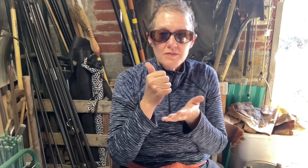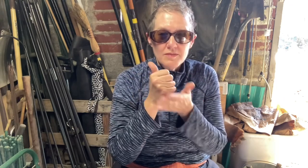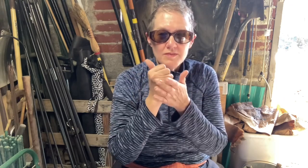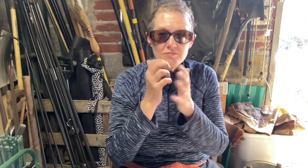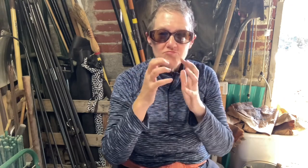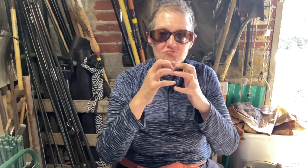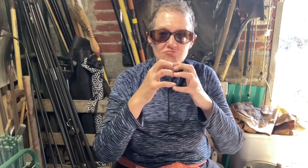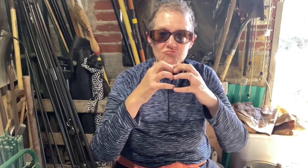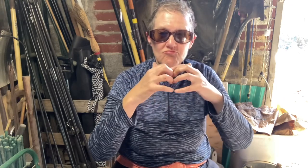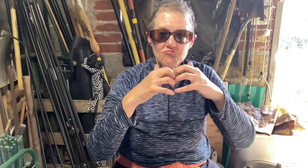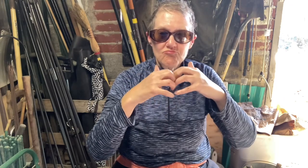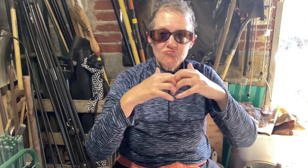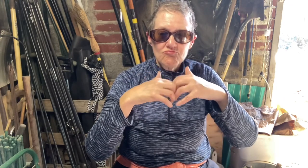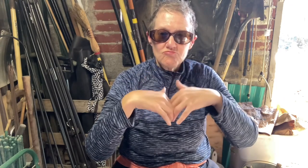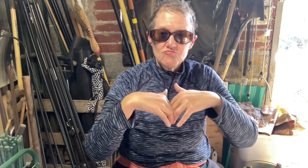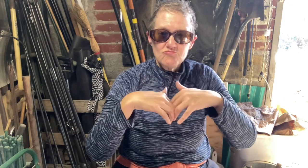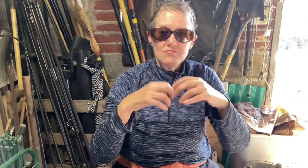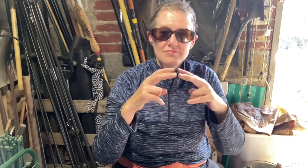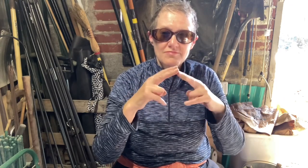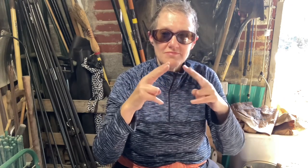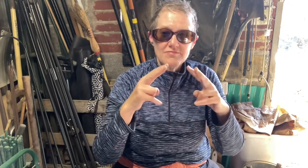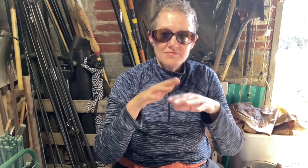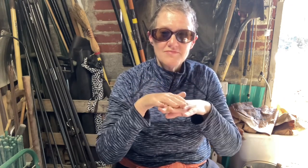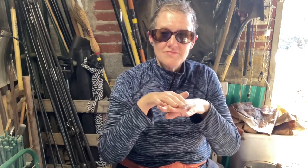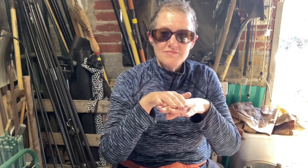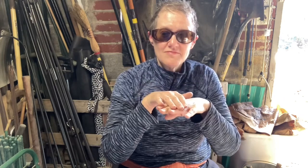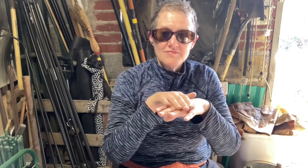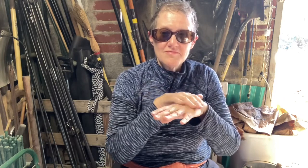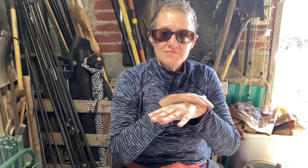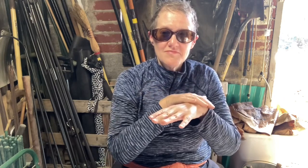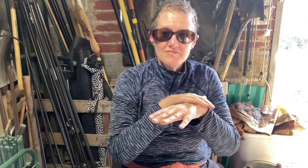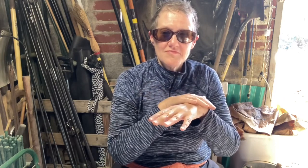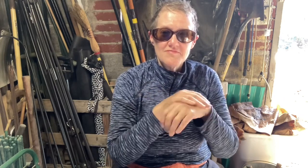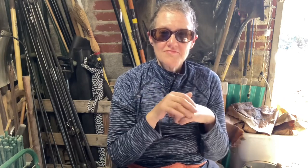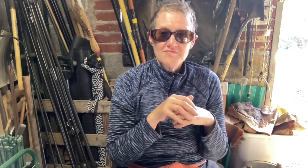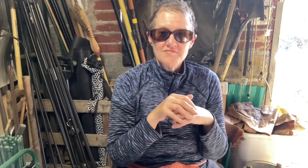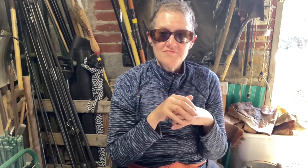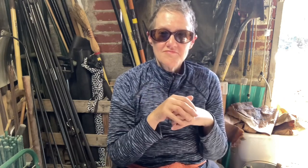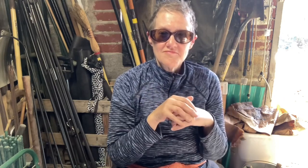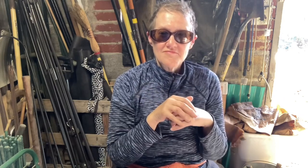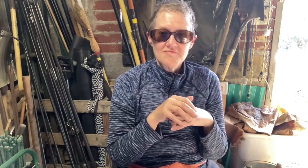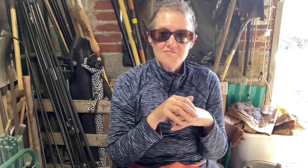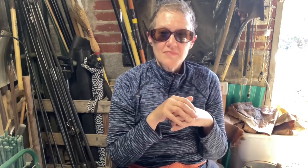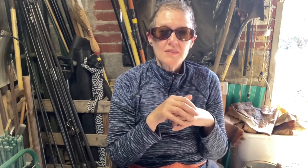also help, and it'll break down very slowly.